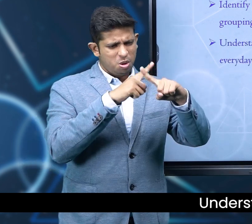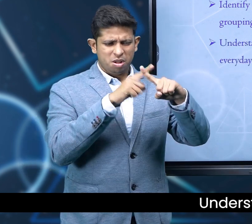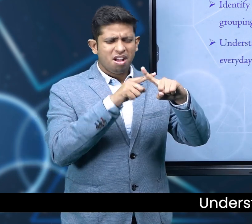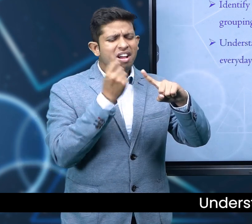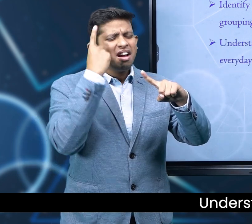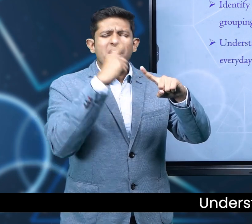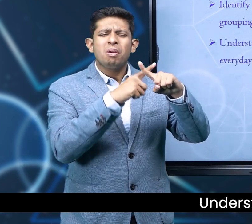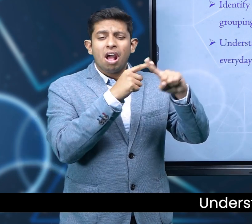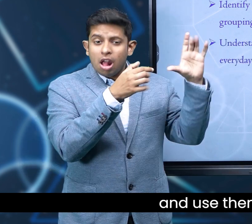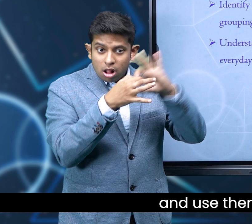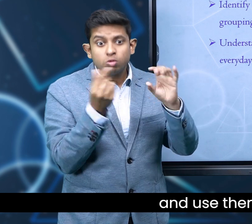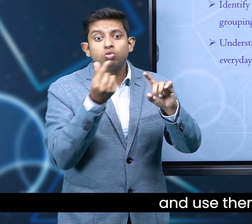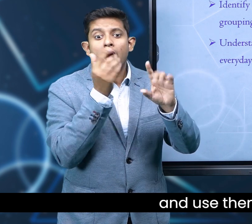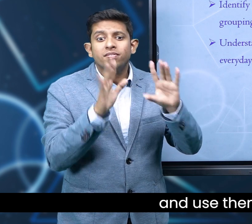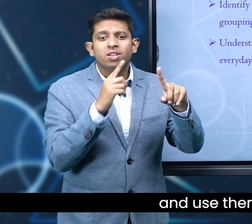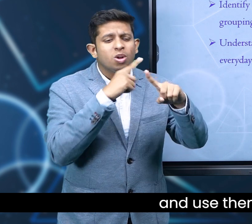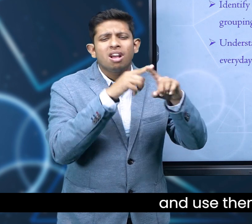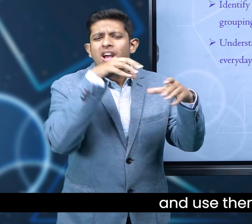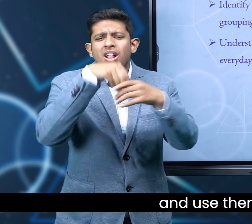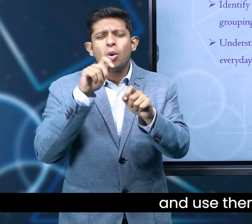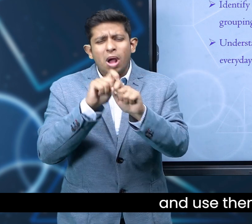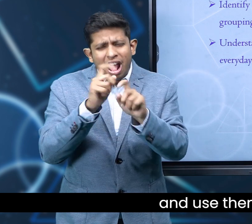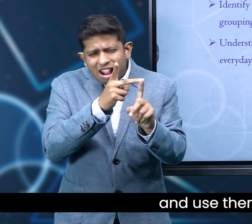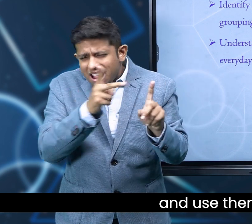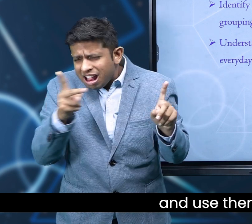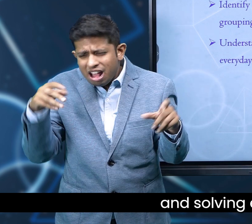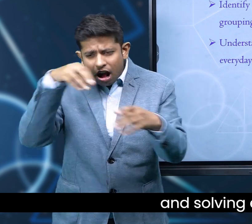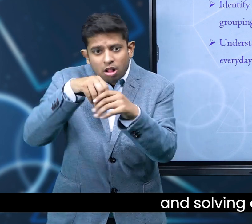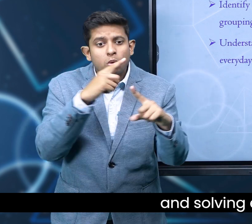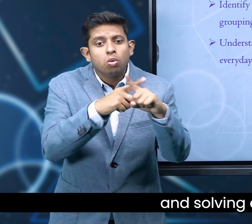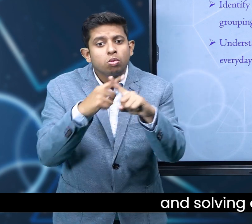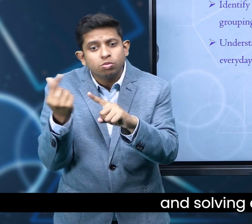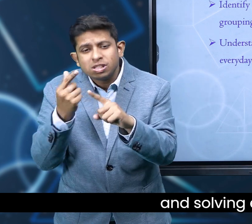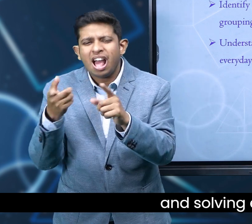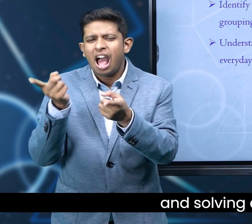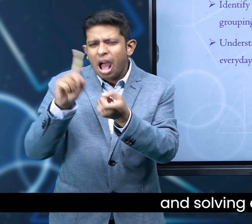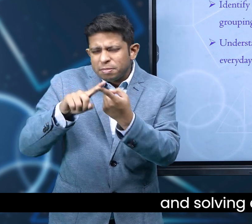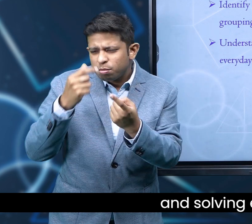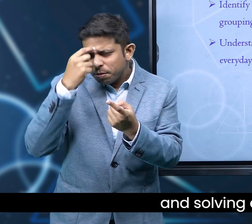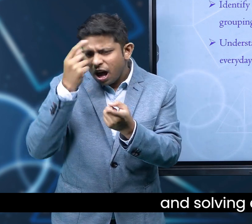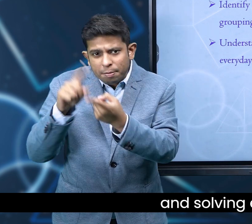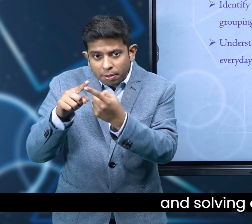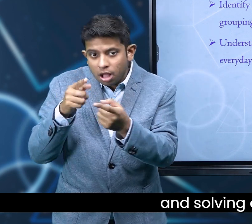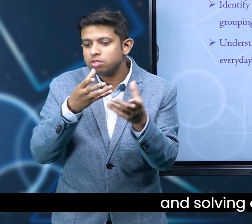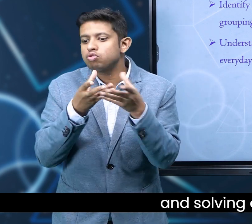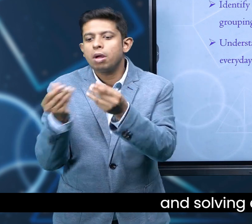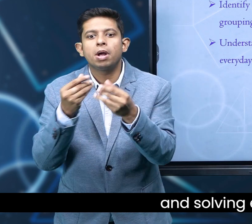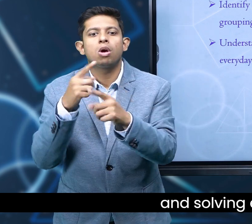Understand multiples and use them for planning tasks and solving everyday problems.